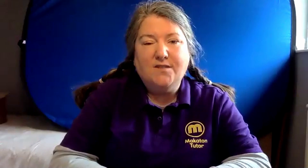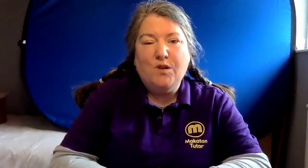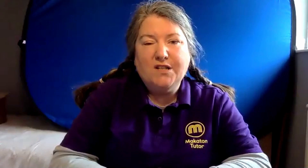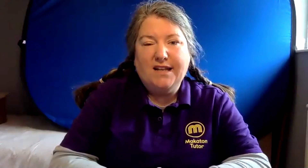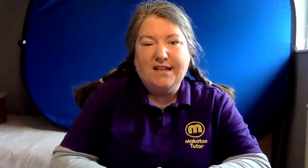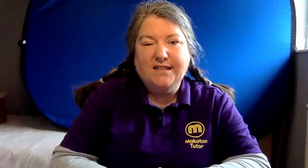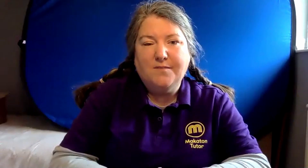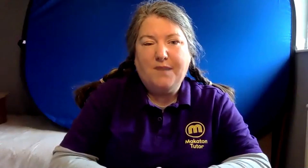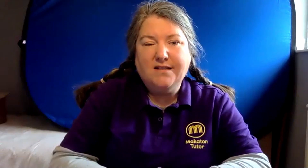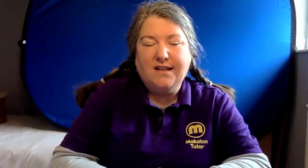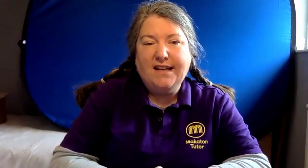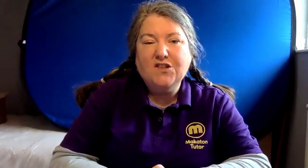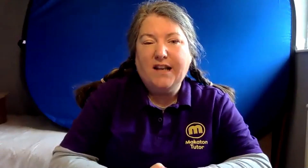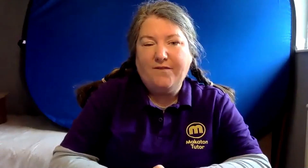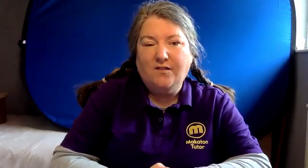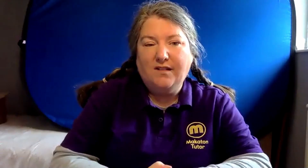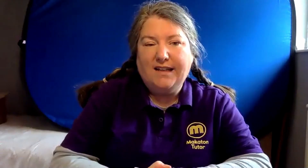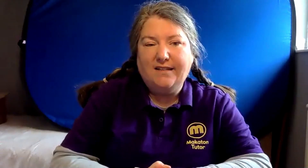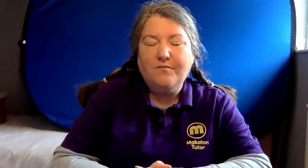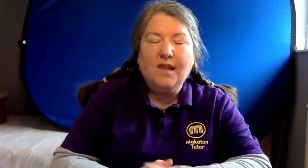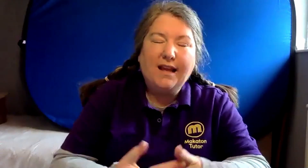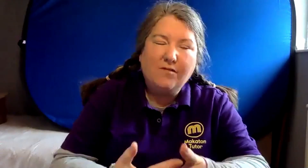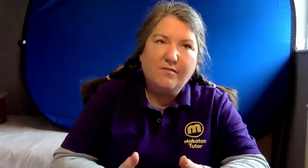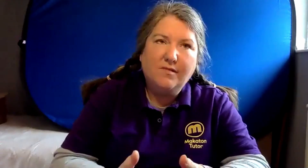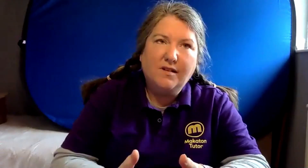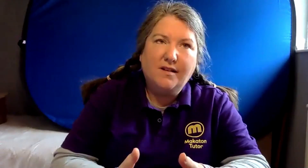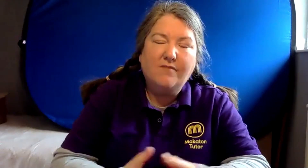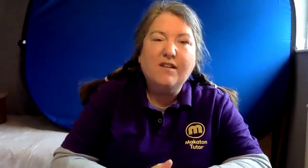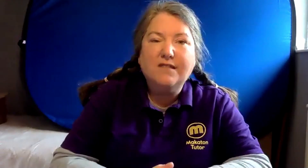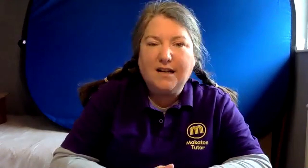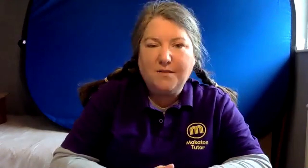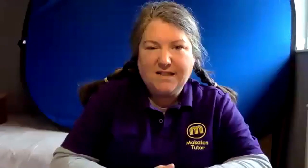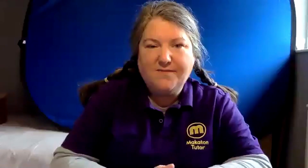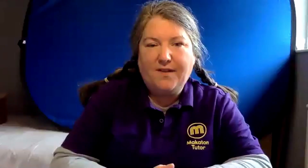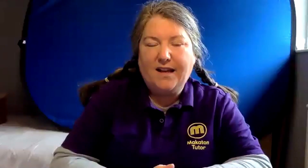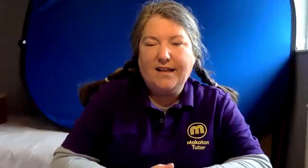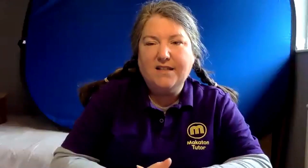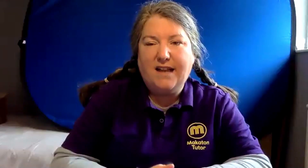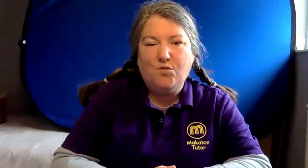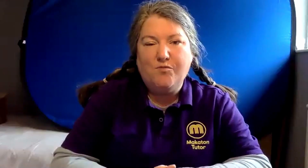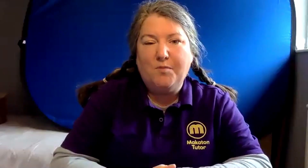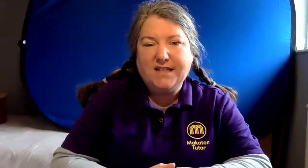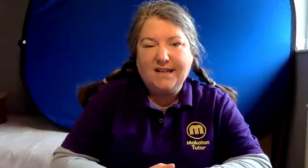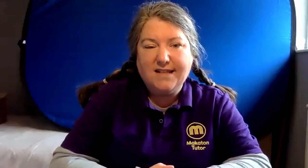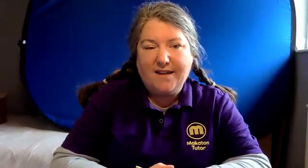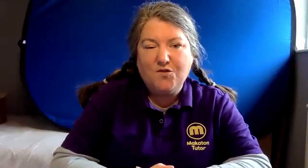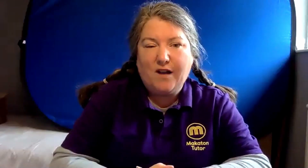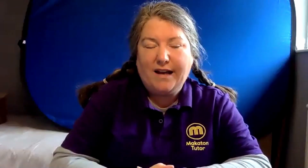which is basically each level, in real times, each level would probably take a day of training,